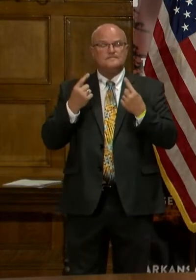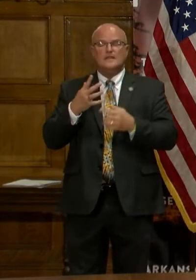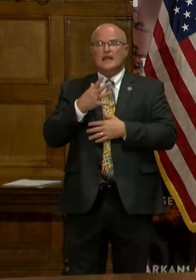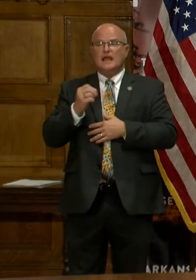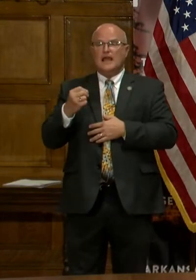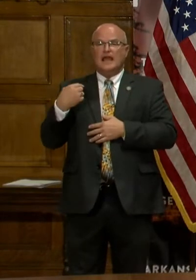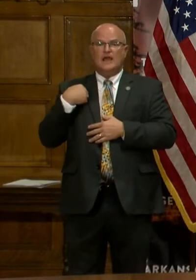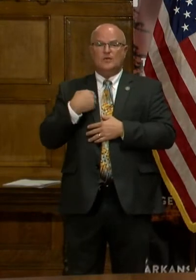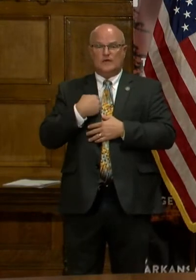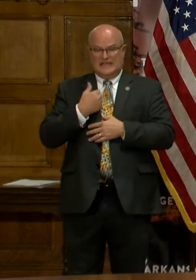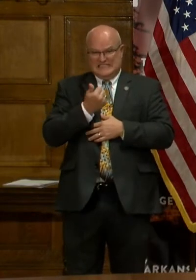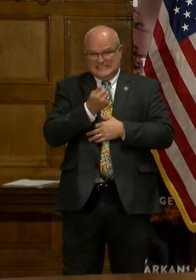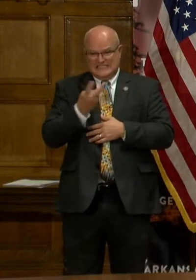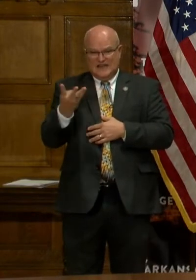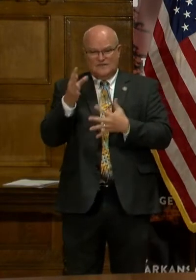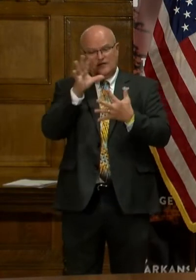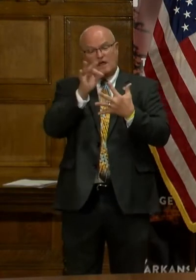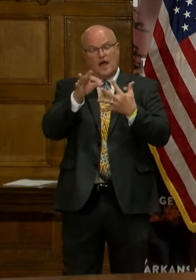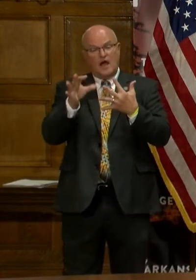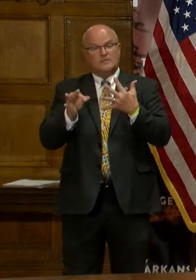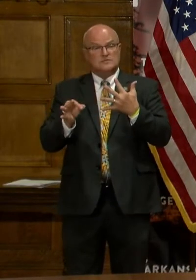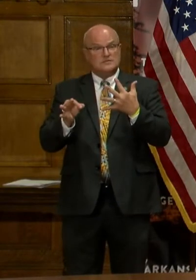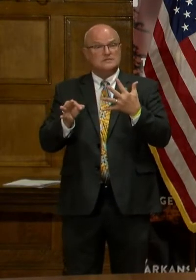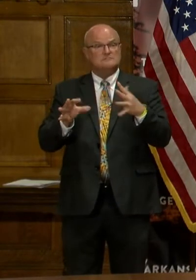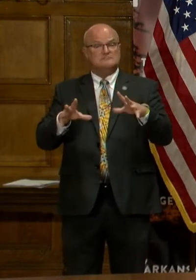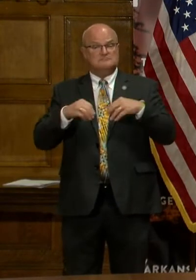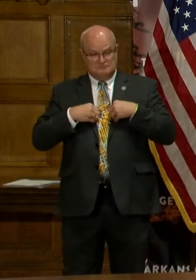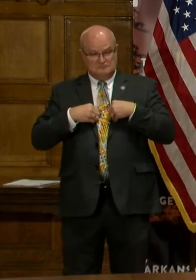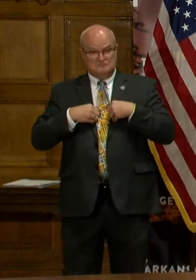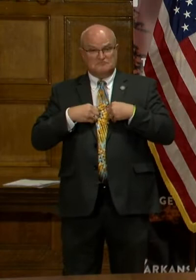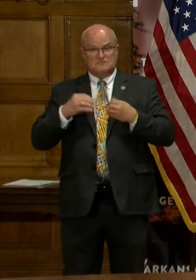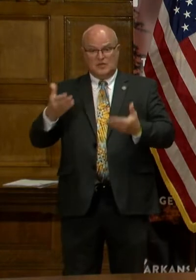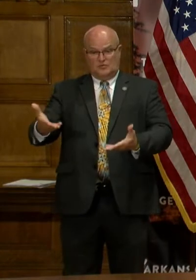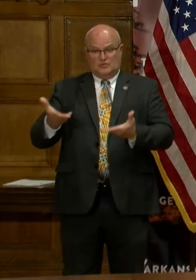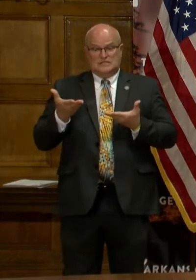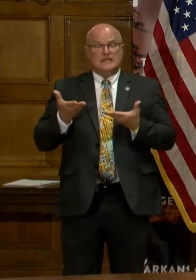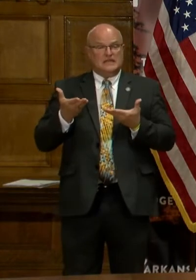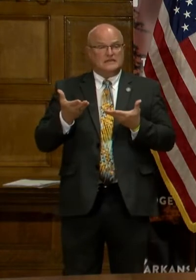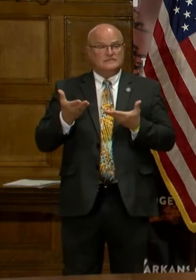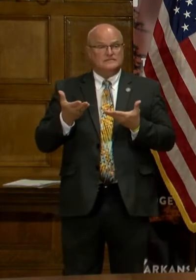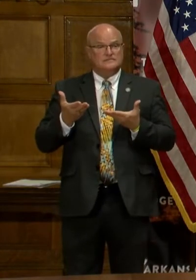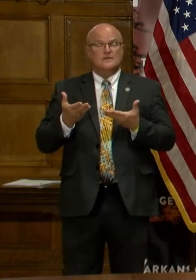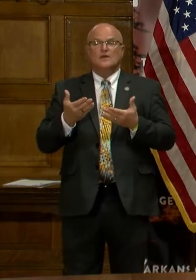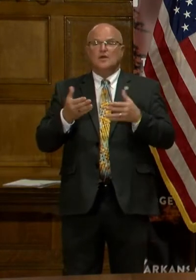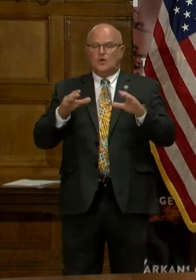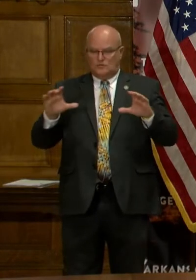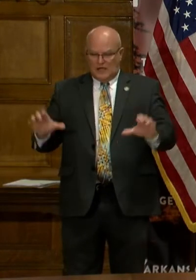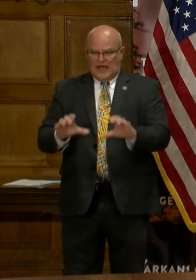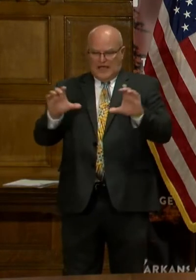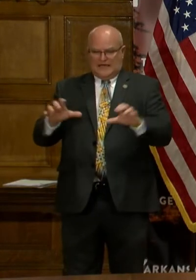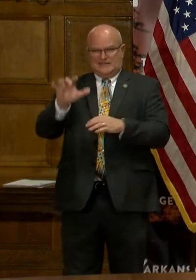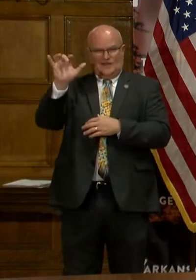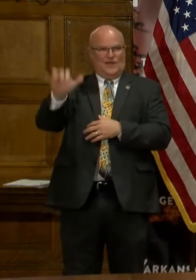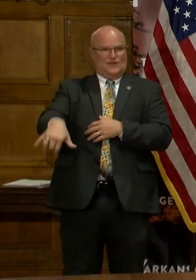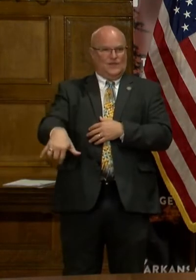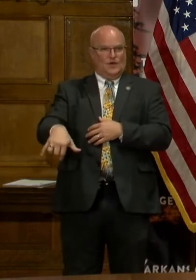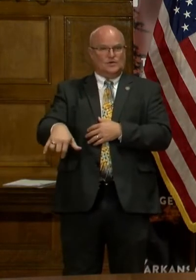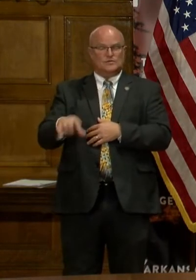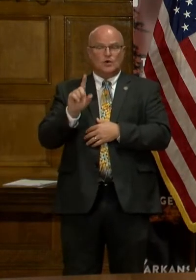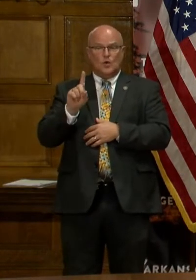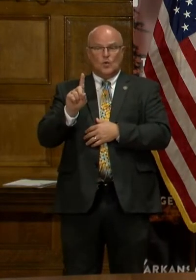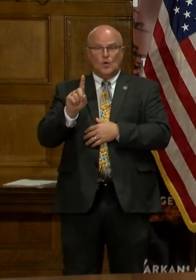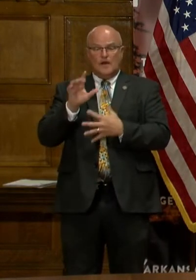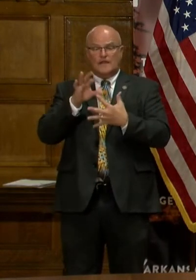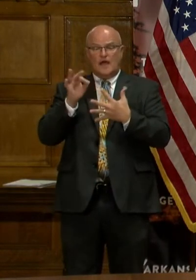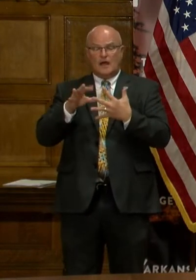And we took a number of the options that was presented to me. We've acted on those. One of